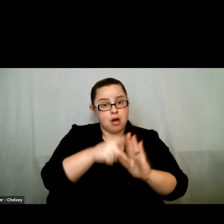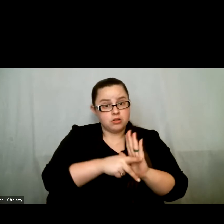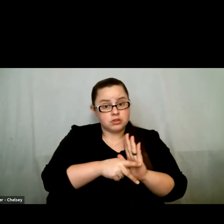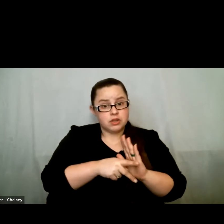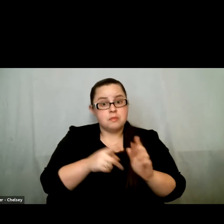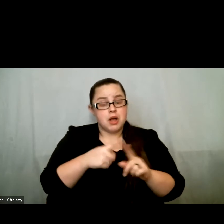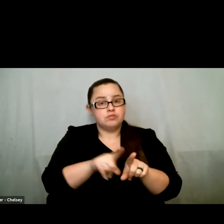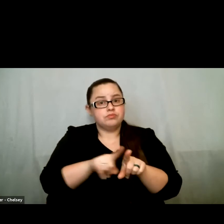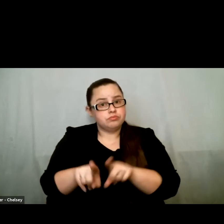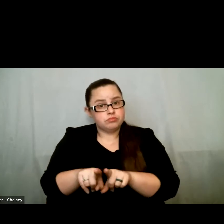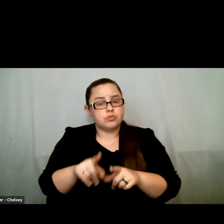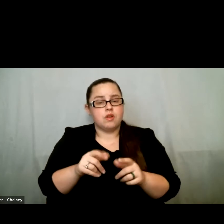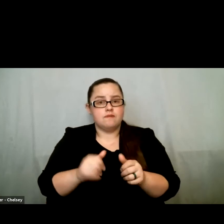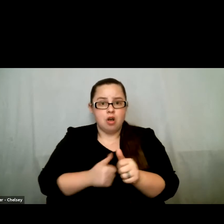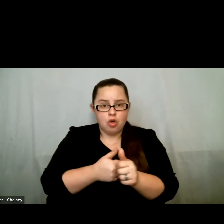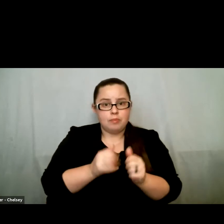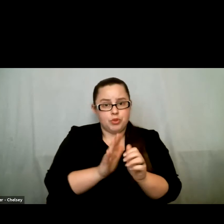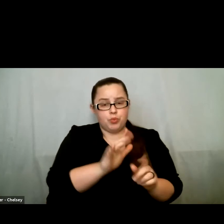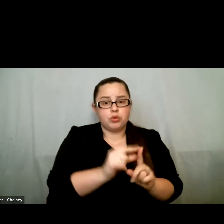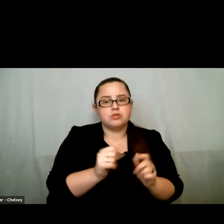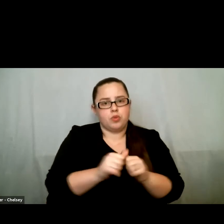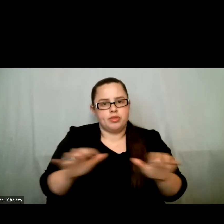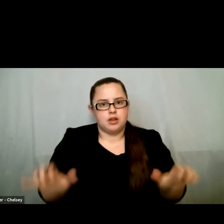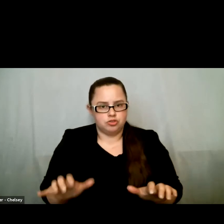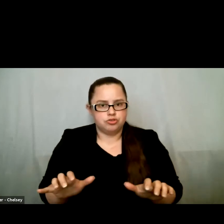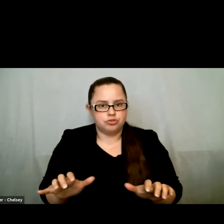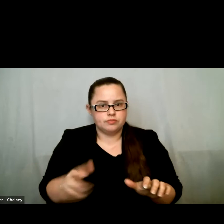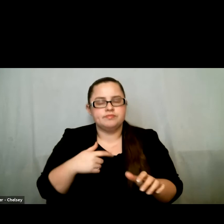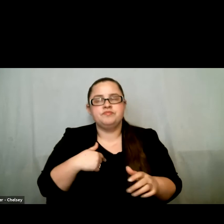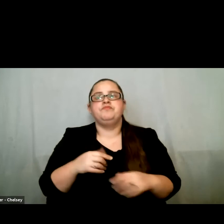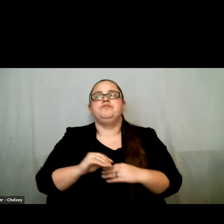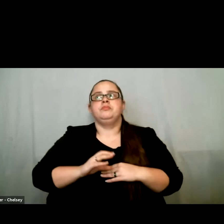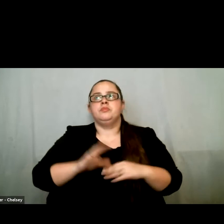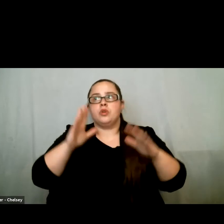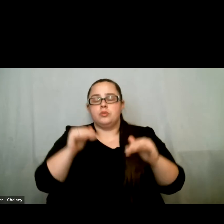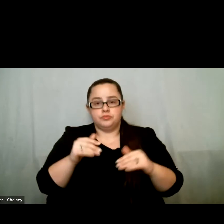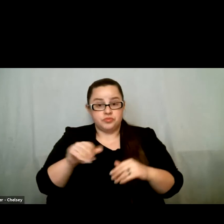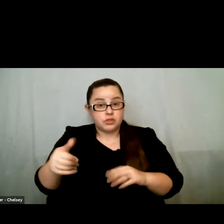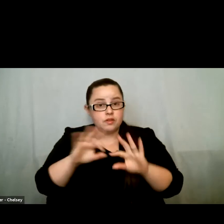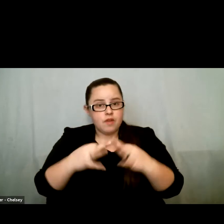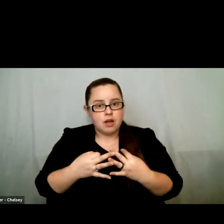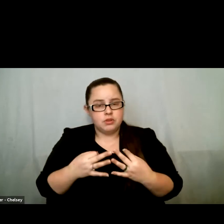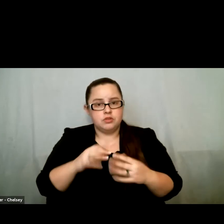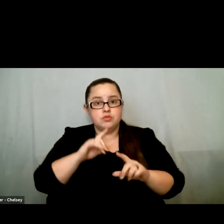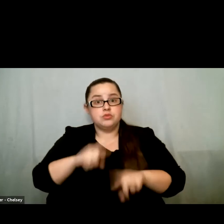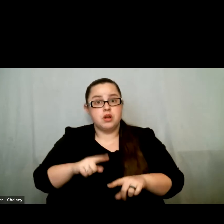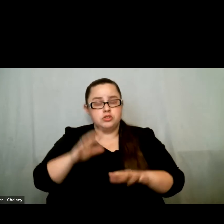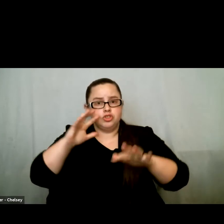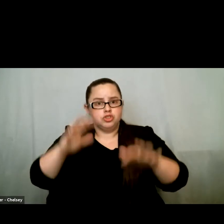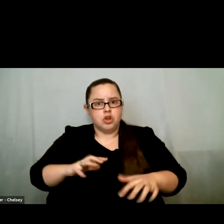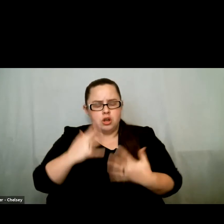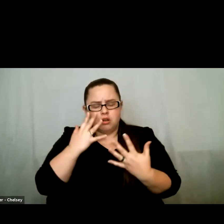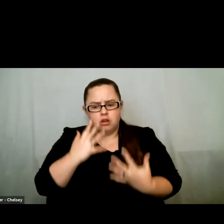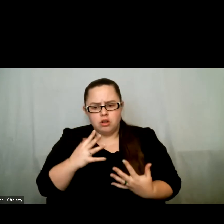up with the words with actions. It gave me hope that the other family responded with shock and sadness that their child said such a